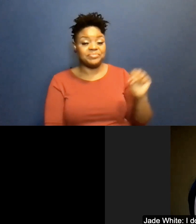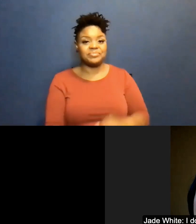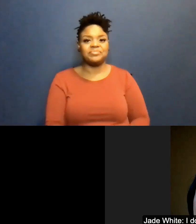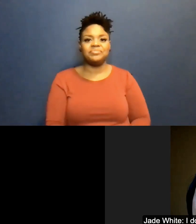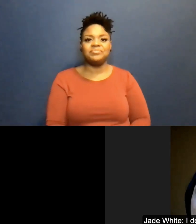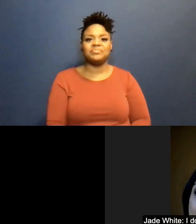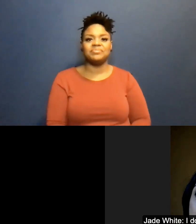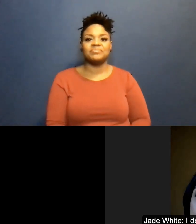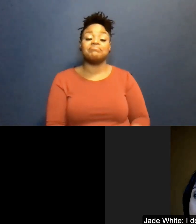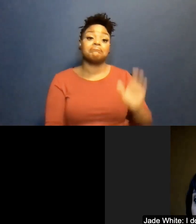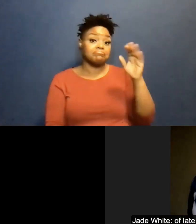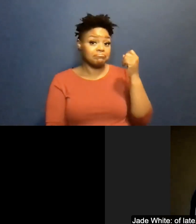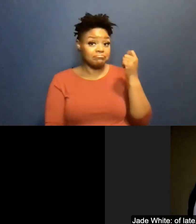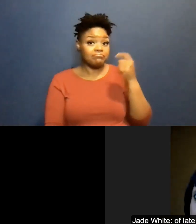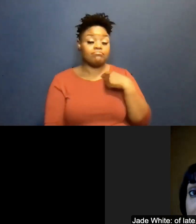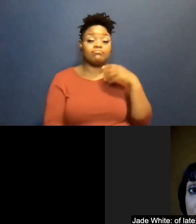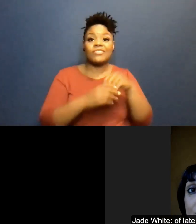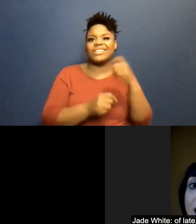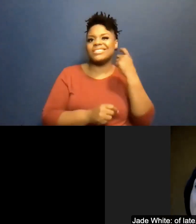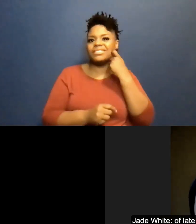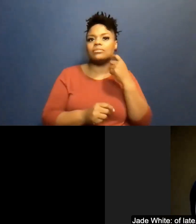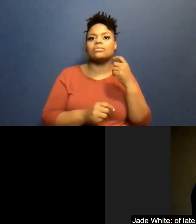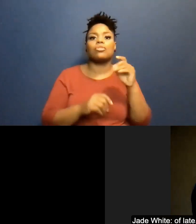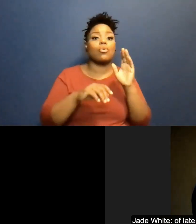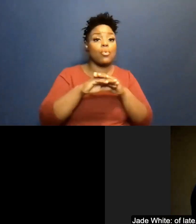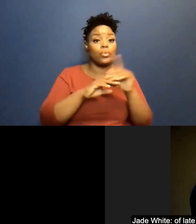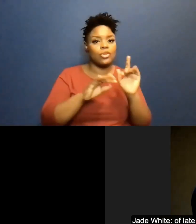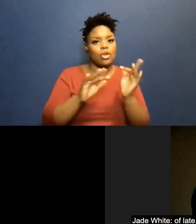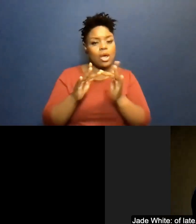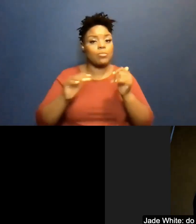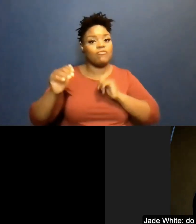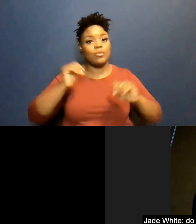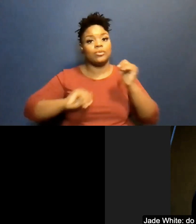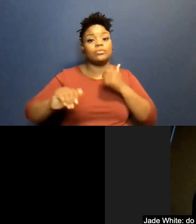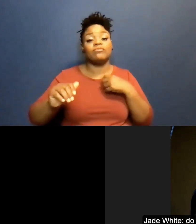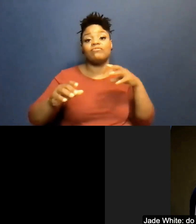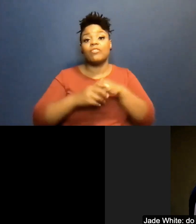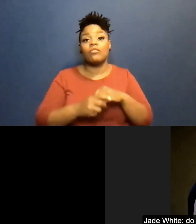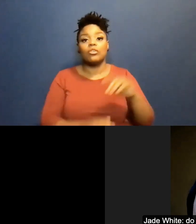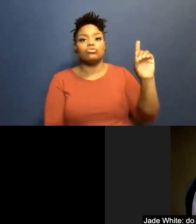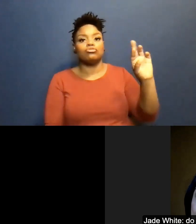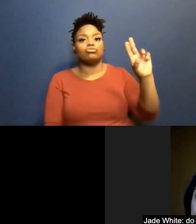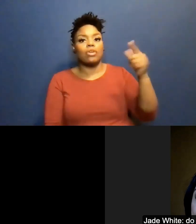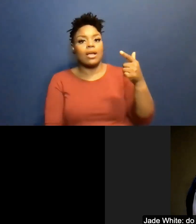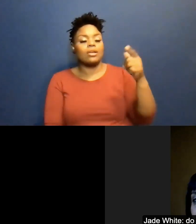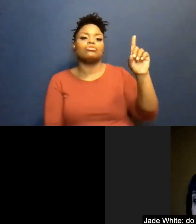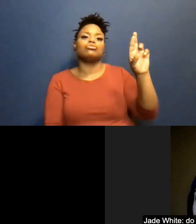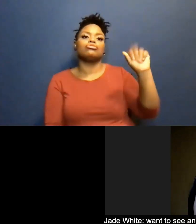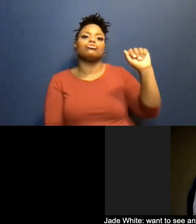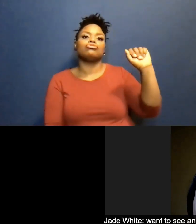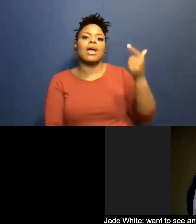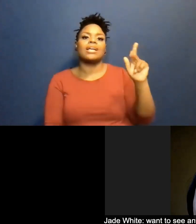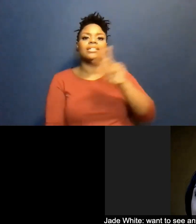So I'm also a drag king. I do drag. I do like other circus things. So if you want to see any of